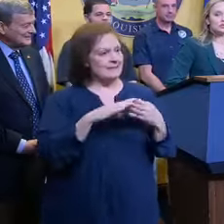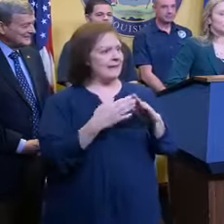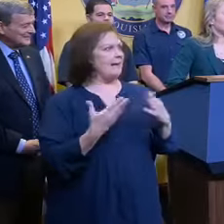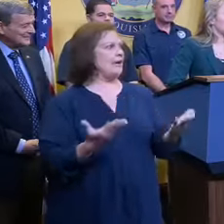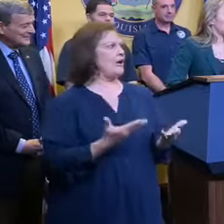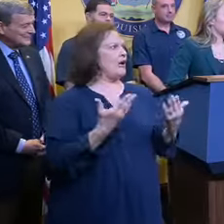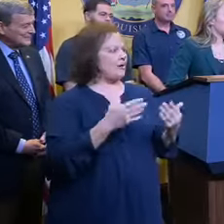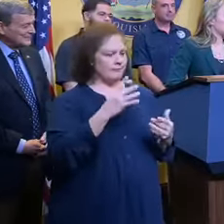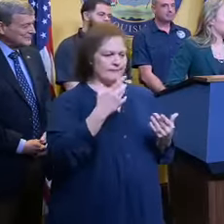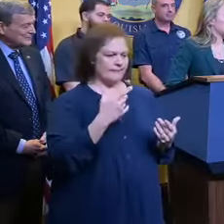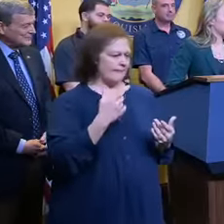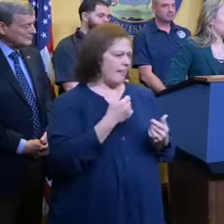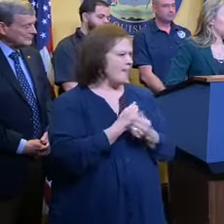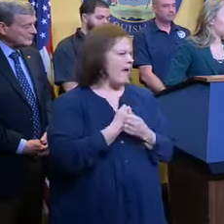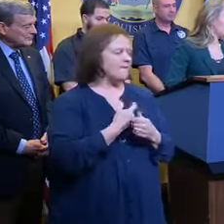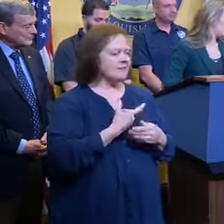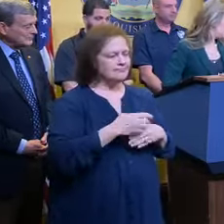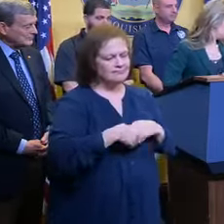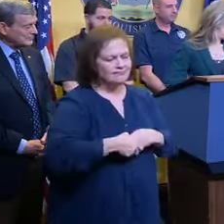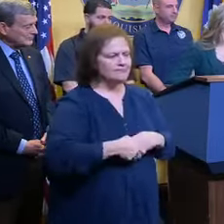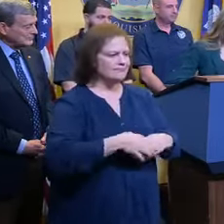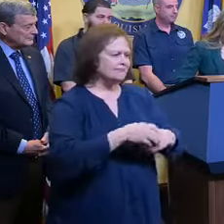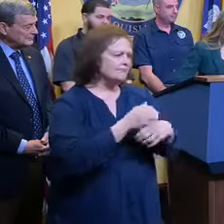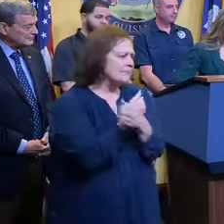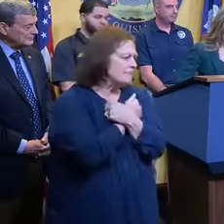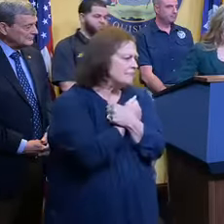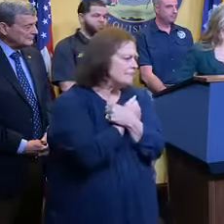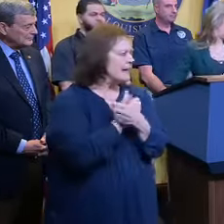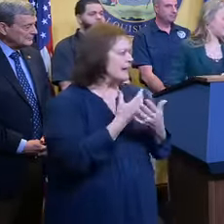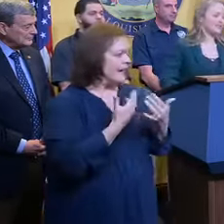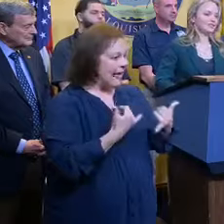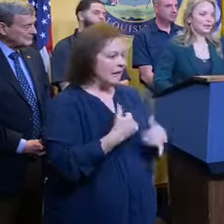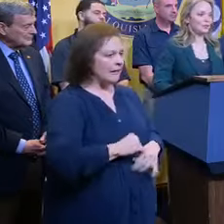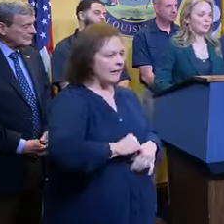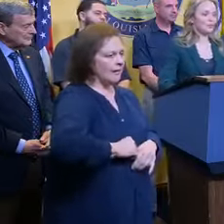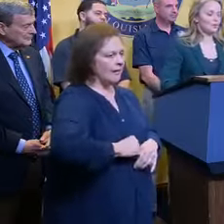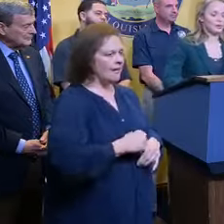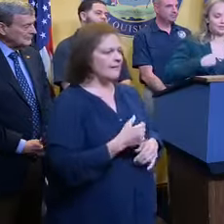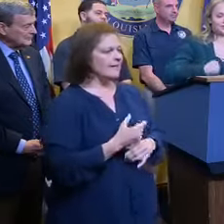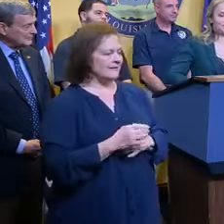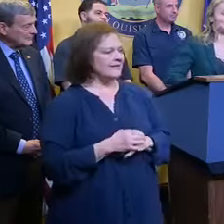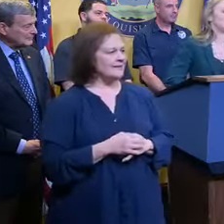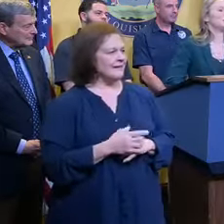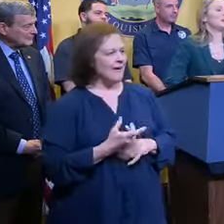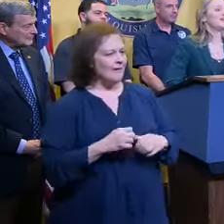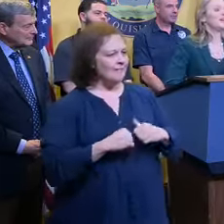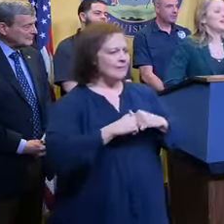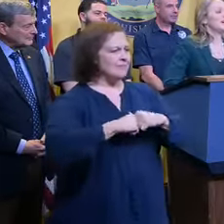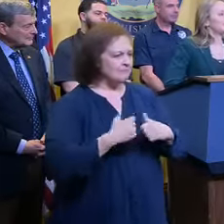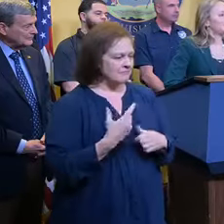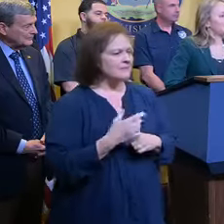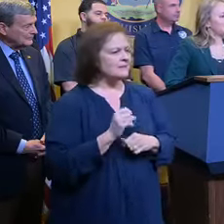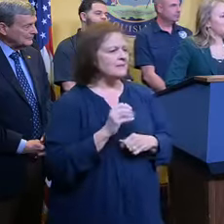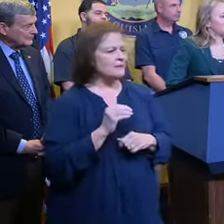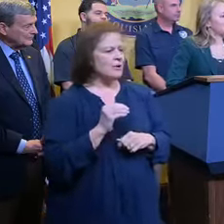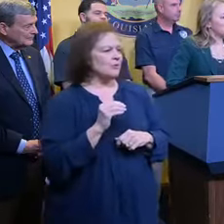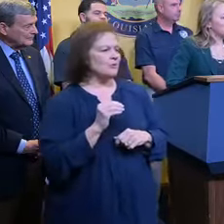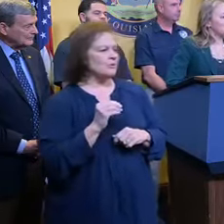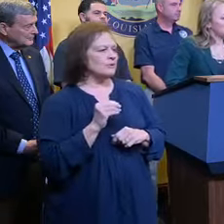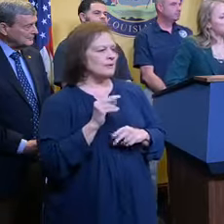used to greeting each other with a hug, we're now doing this thing here, this elbow bump or fist bump. And